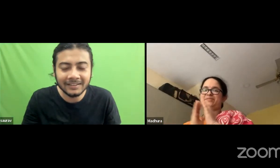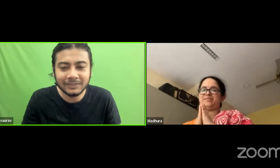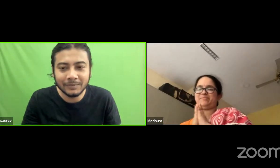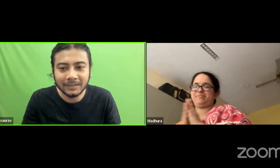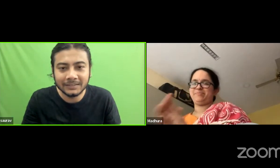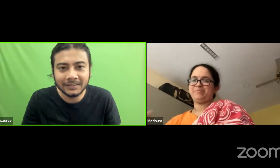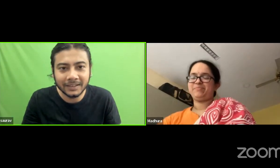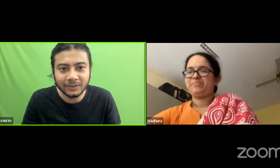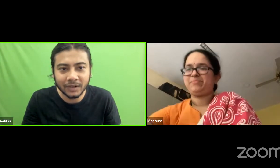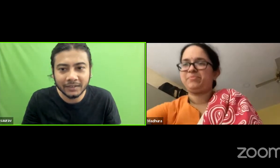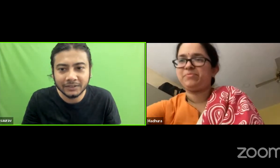Understood, Mataji. Thank you, Hare Krishna.